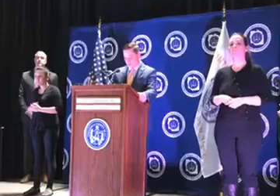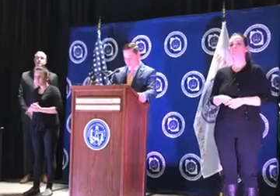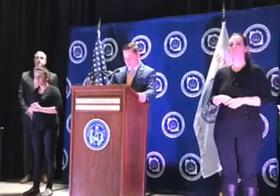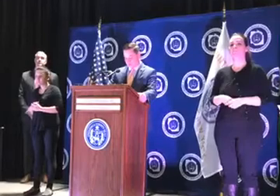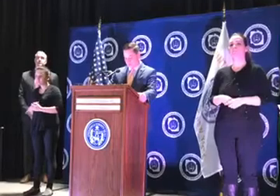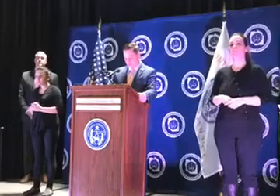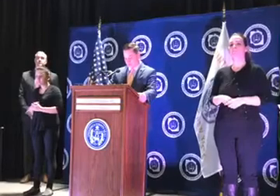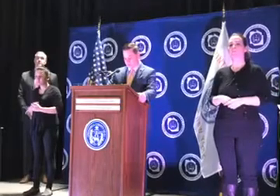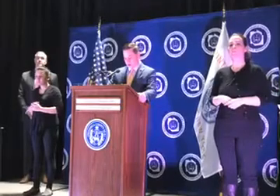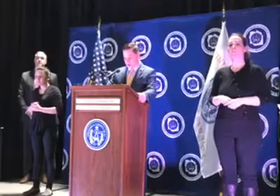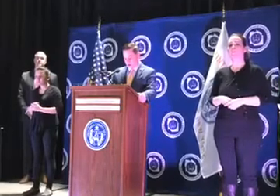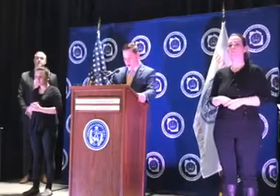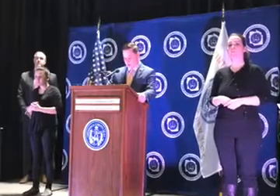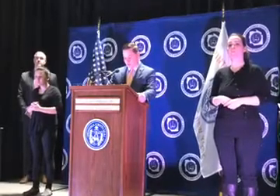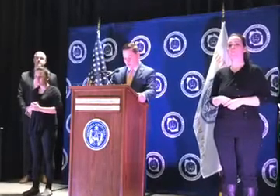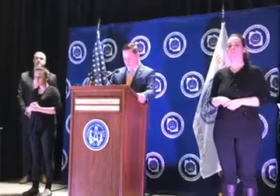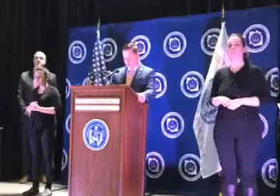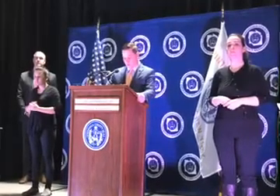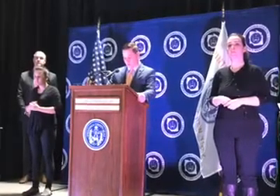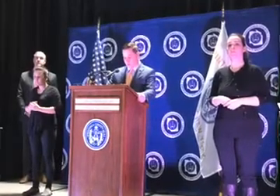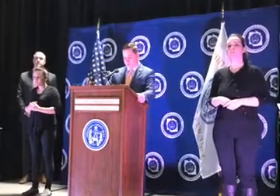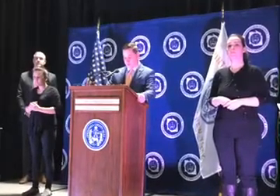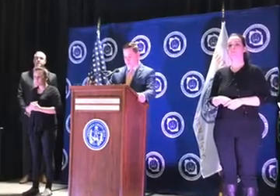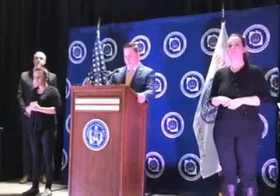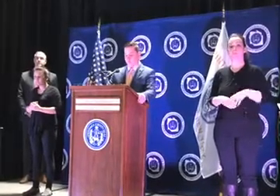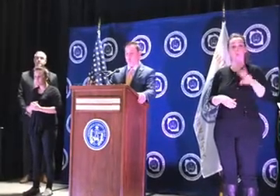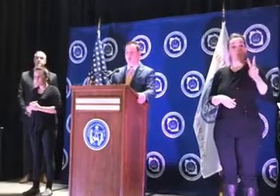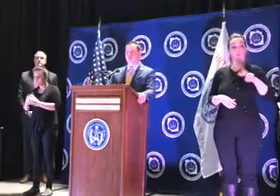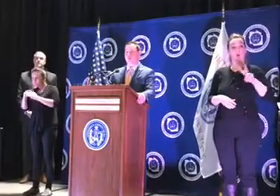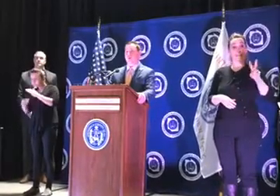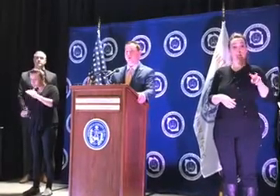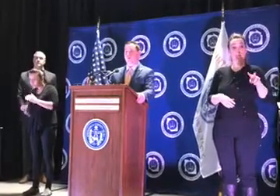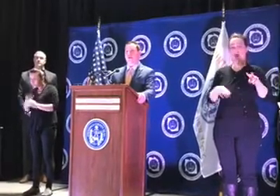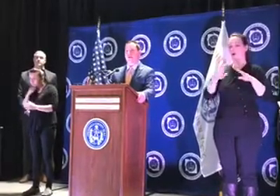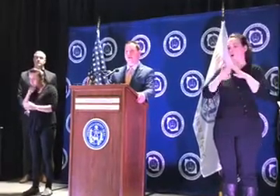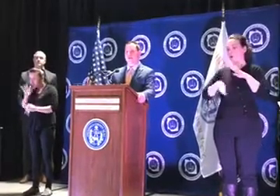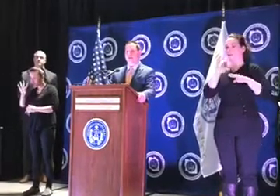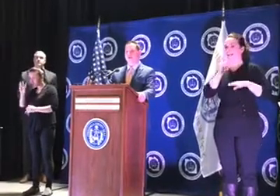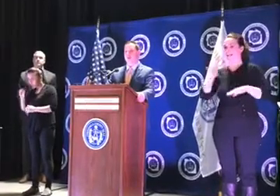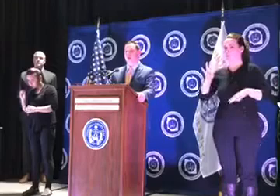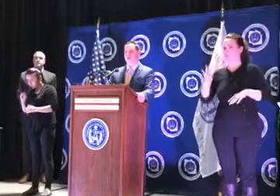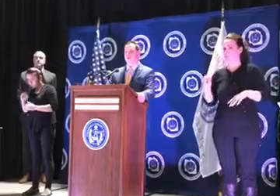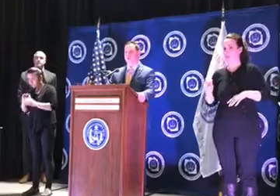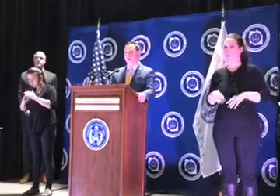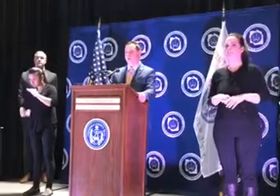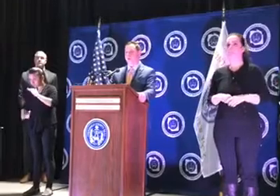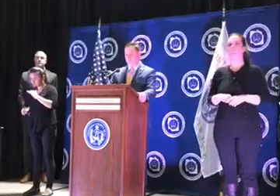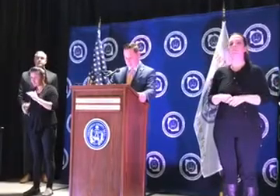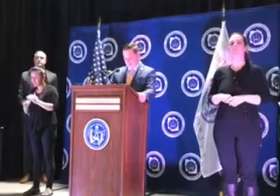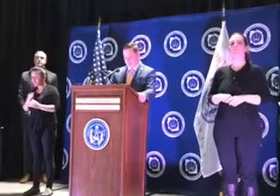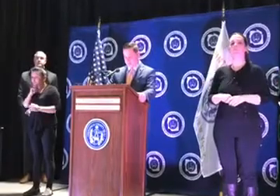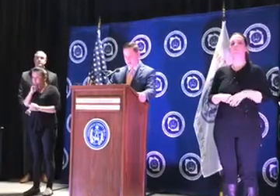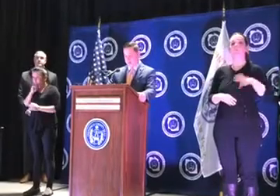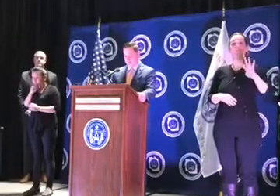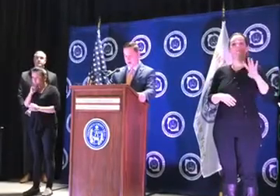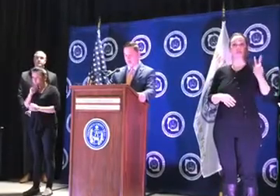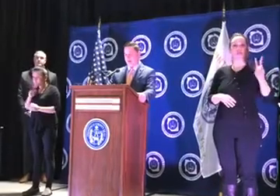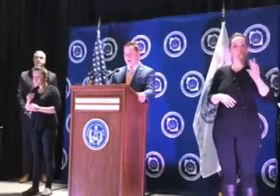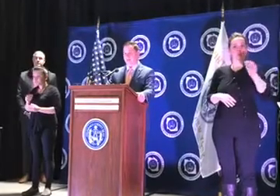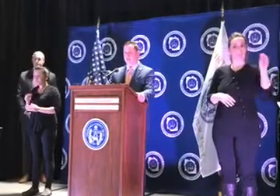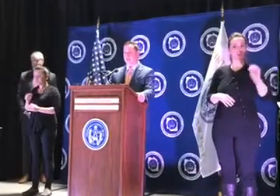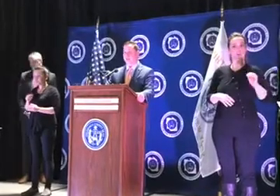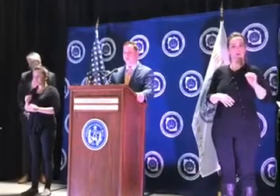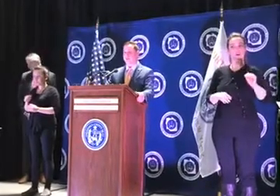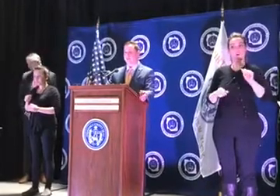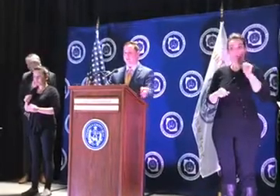22 individuals are under 40. That means 42% of our cases are under 40. That is a number